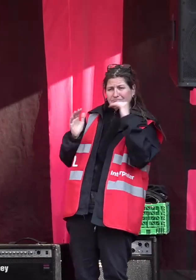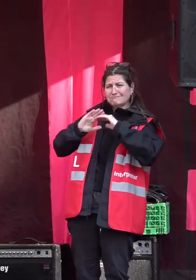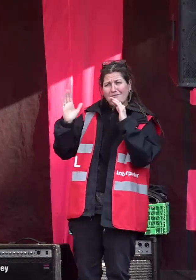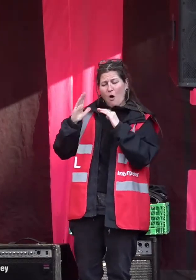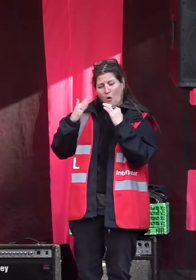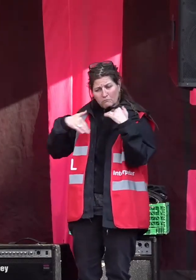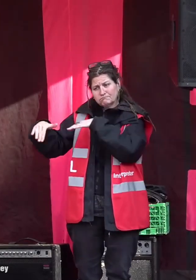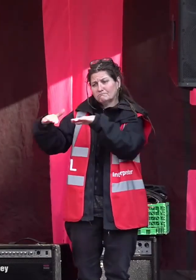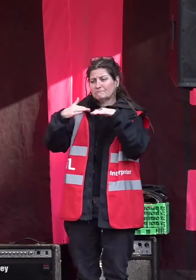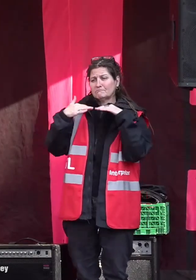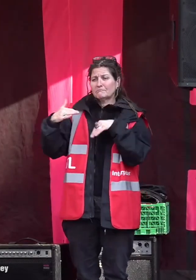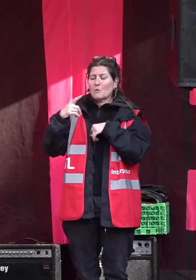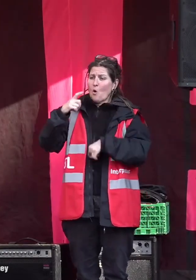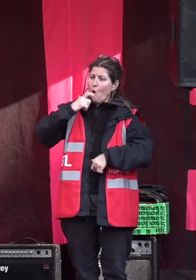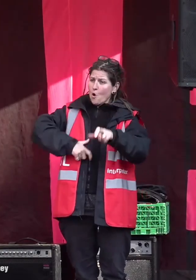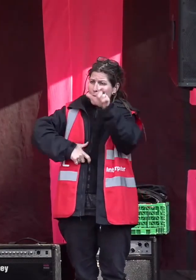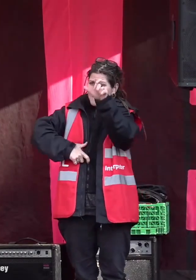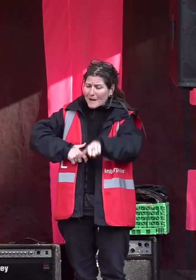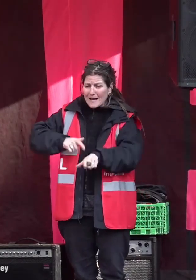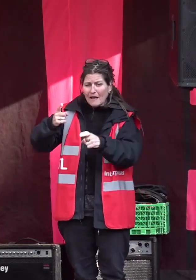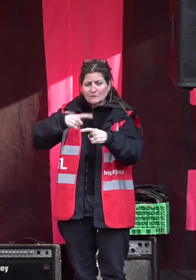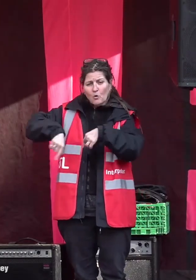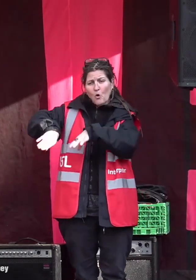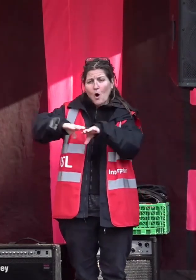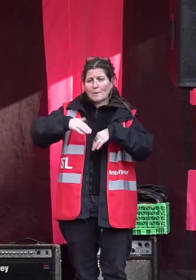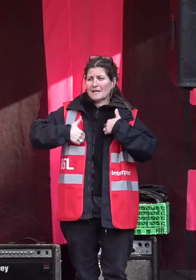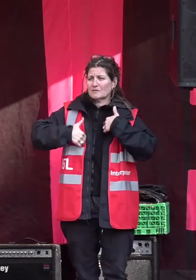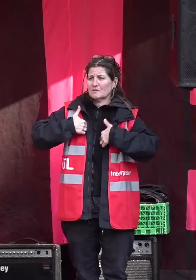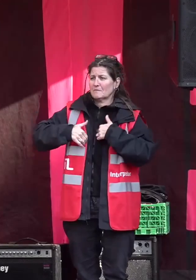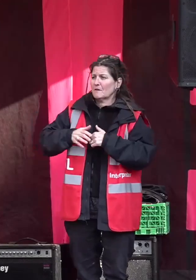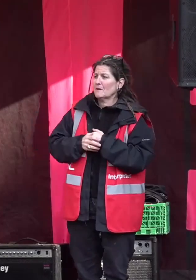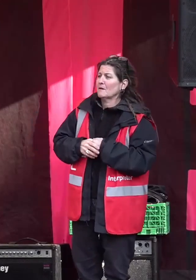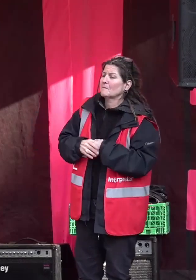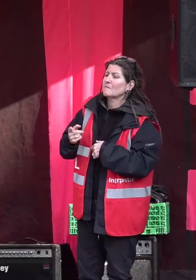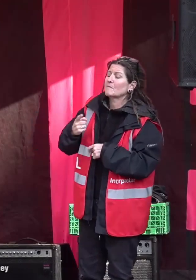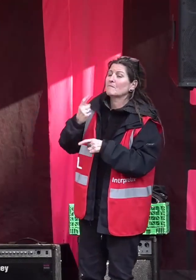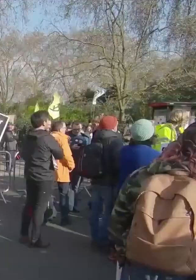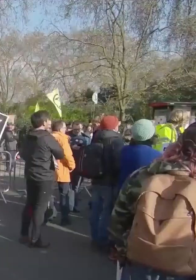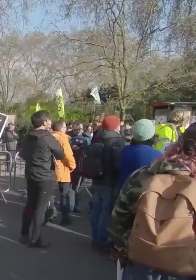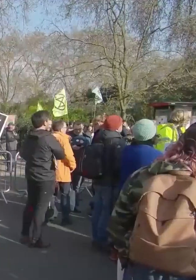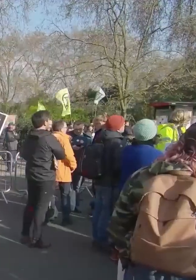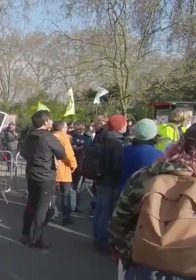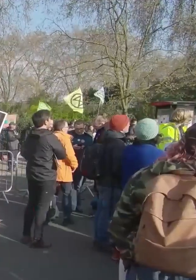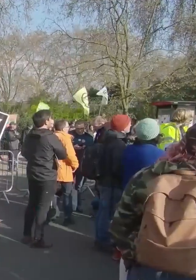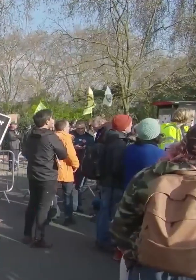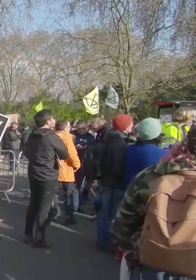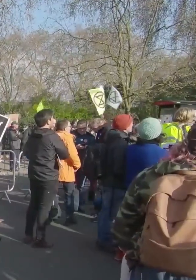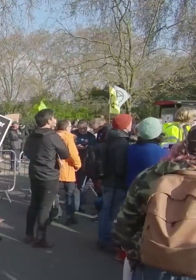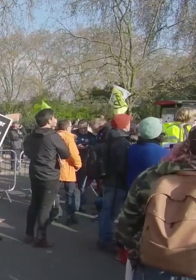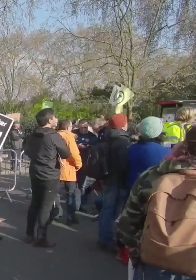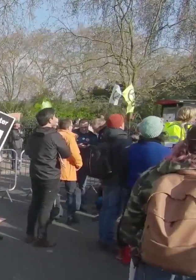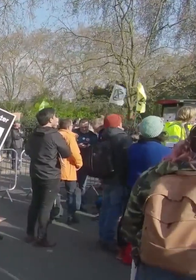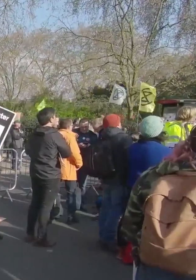We all have a common interest. That's why I wrote this song. It's called No One's Slave, No One's Master.